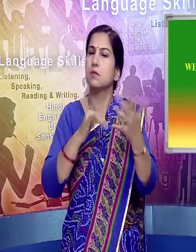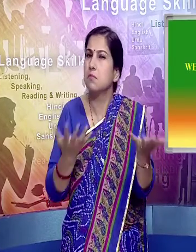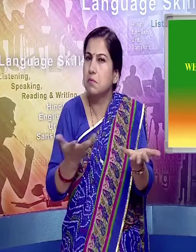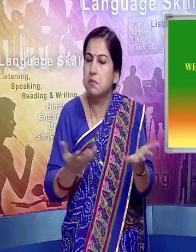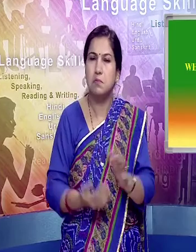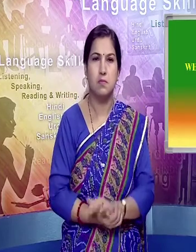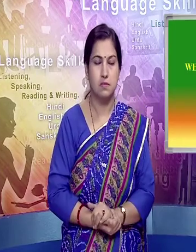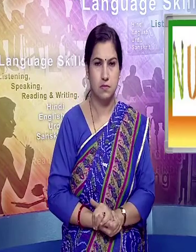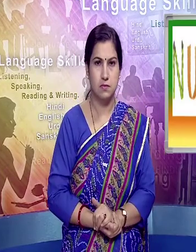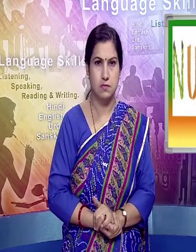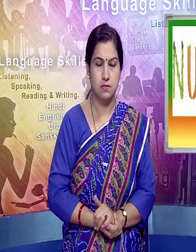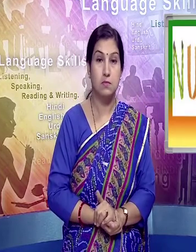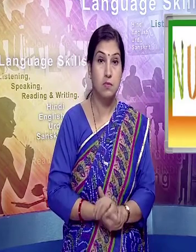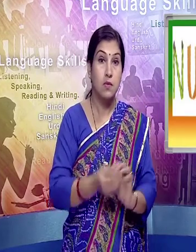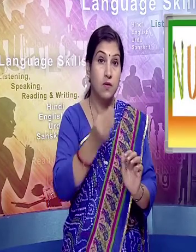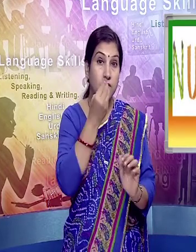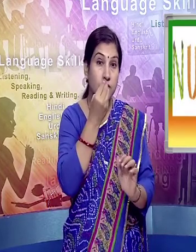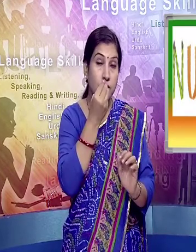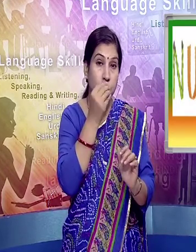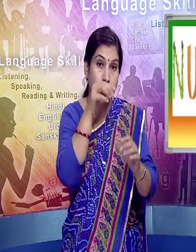Nutrients are the vital components of the food.